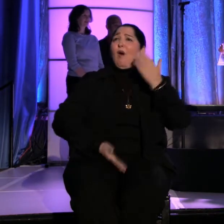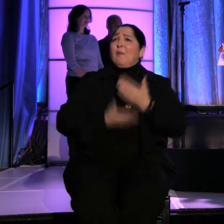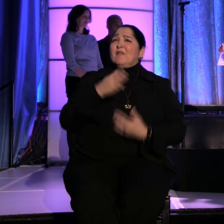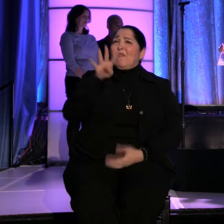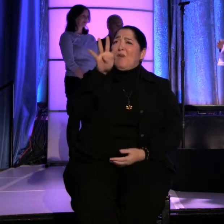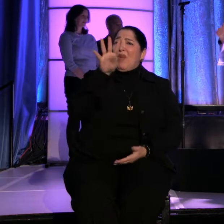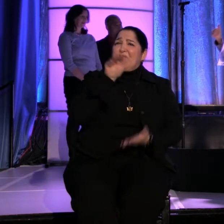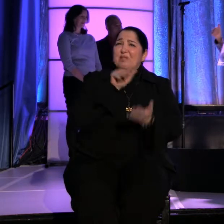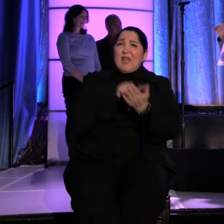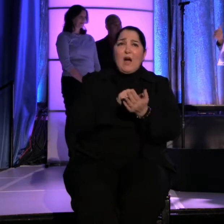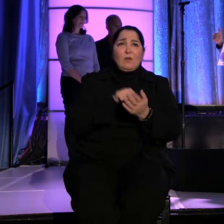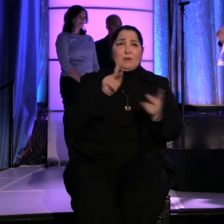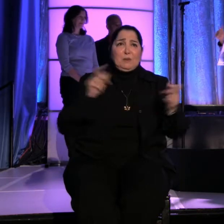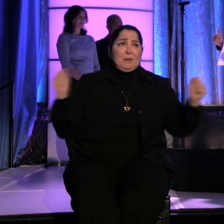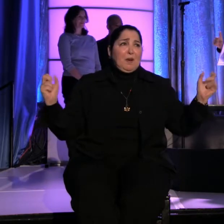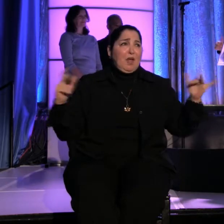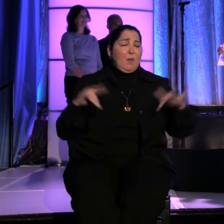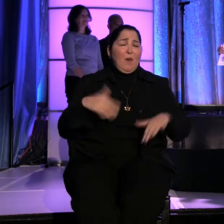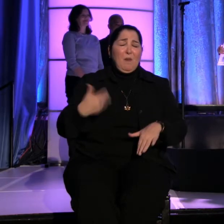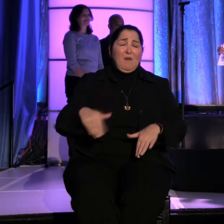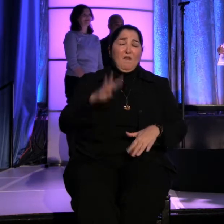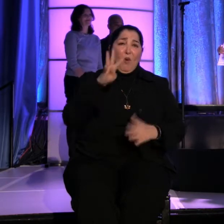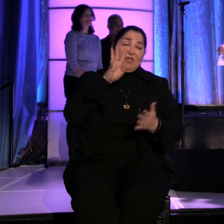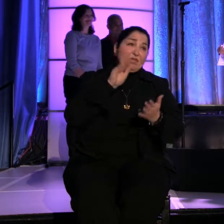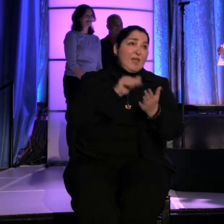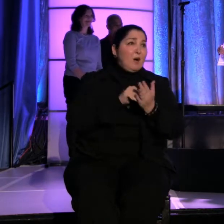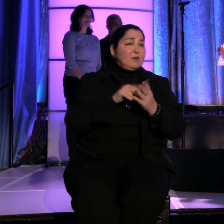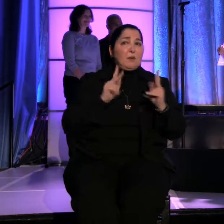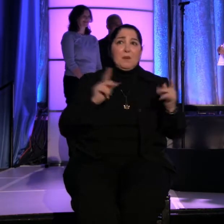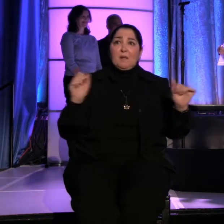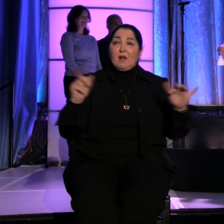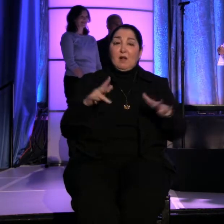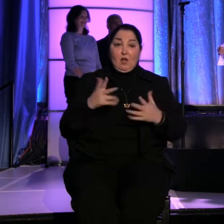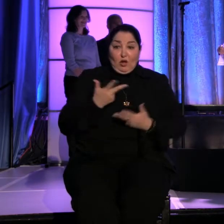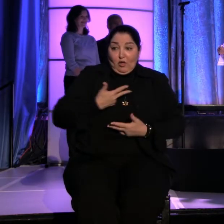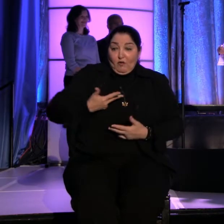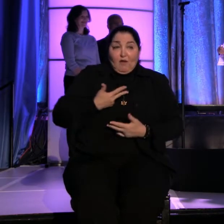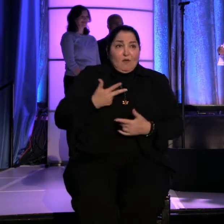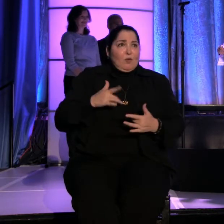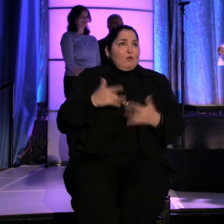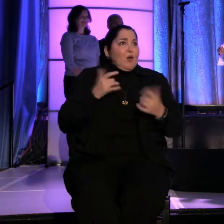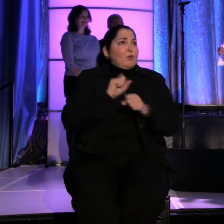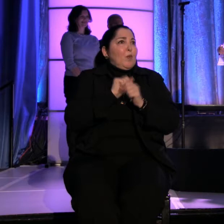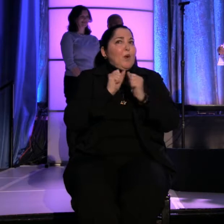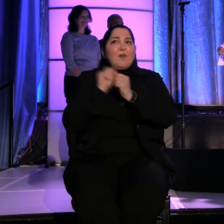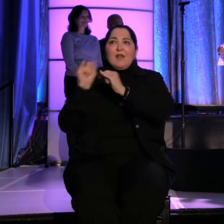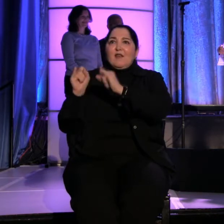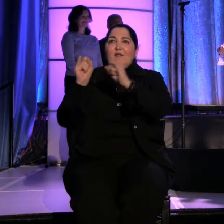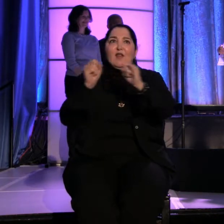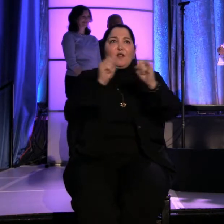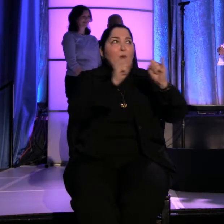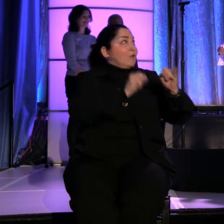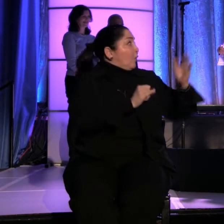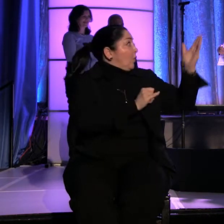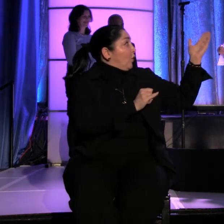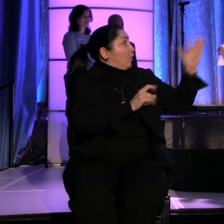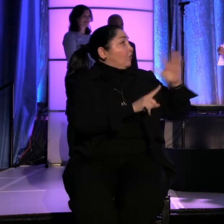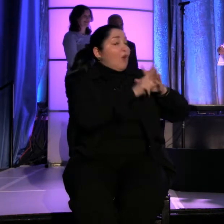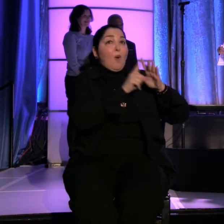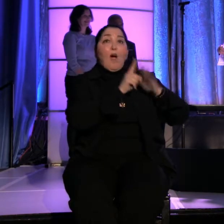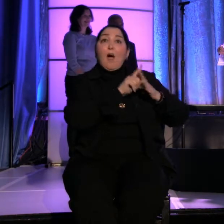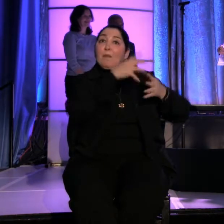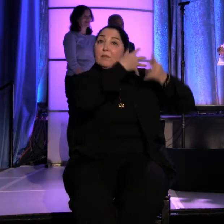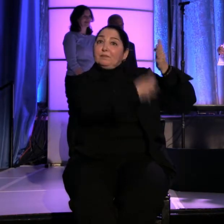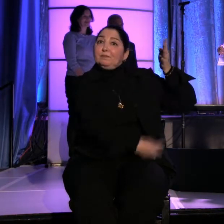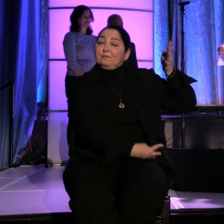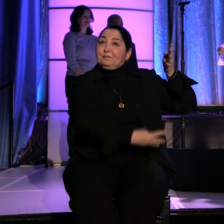4,000 people. 4,000 people. And the three of us were thrilled to be working with individuals you see on the screen. A primary